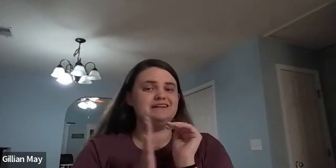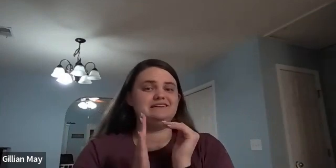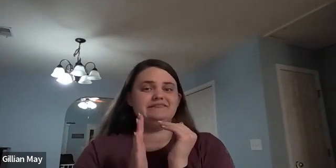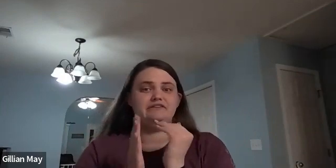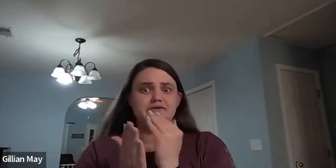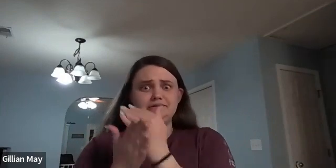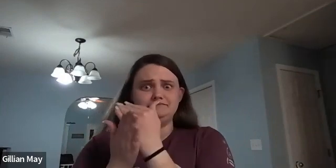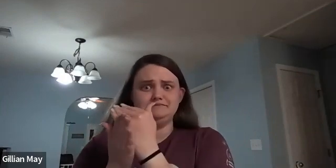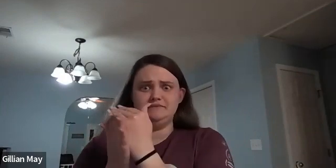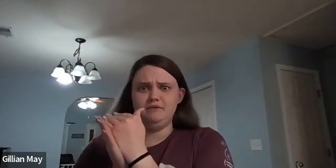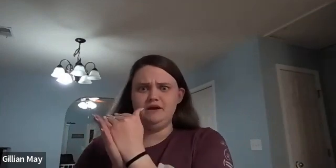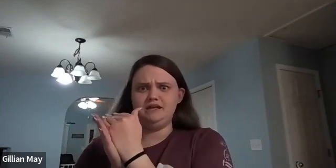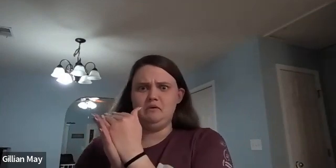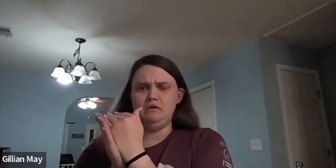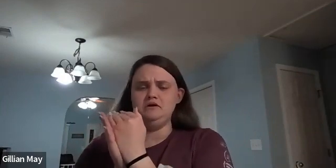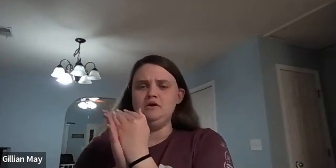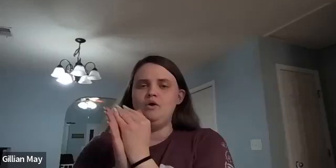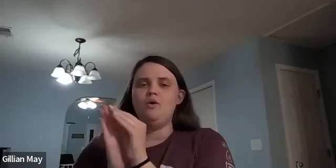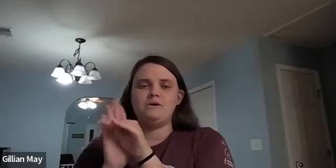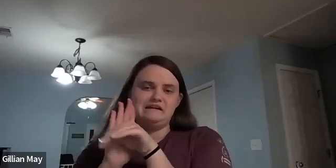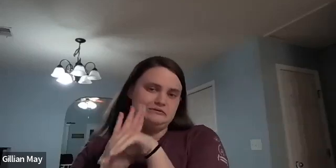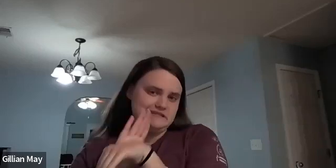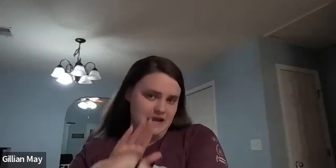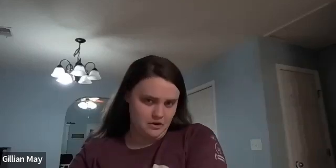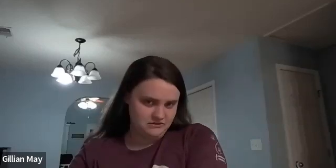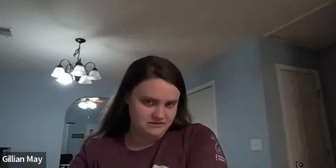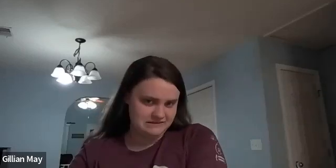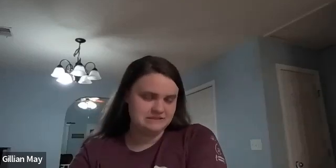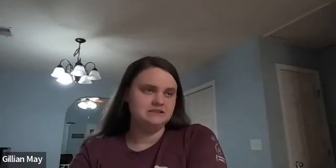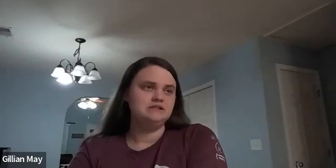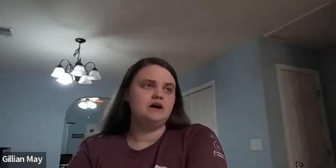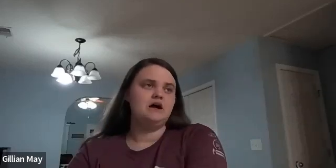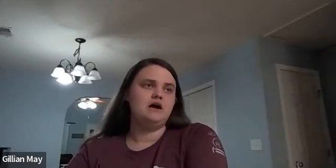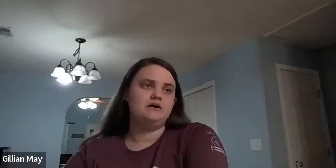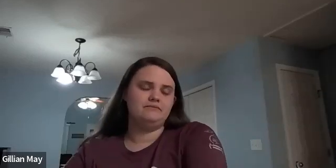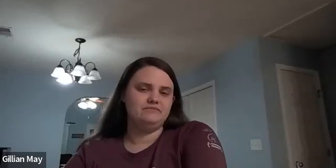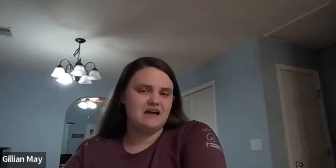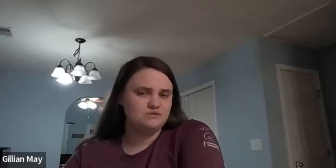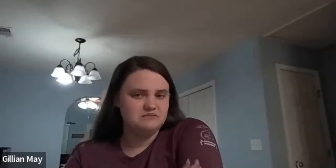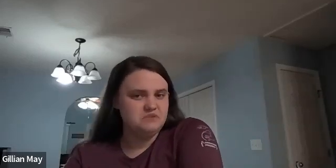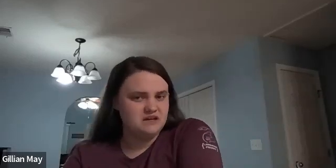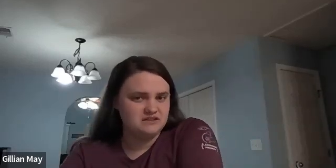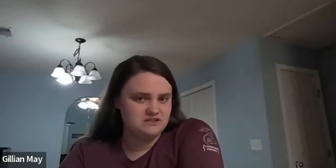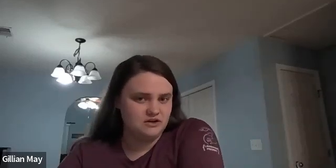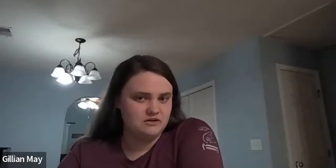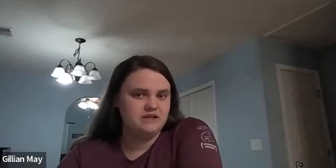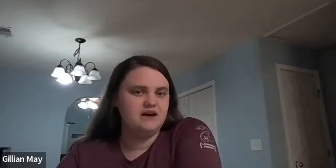of either not make any more or it can go down. That's always a big concern